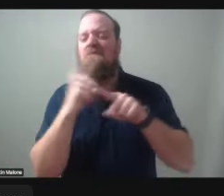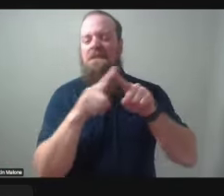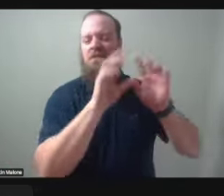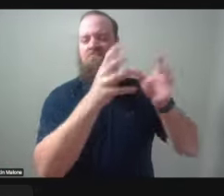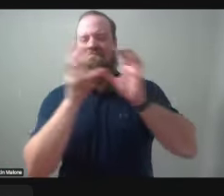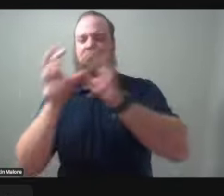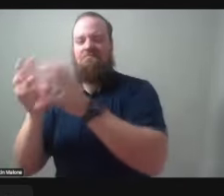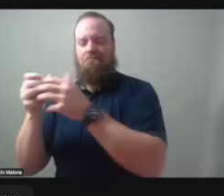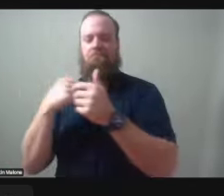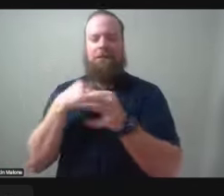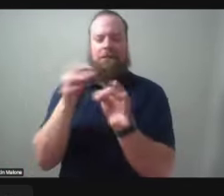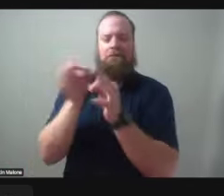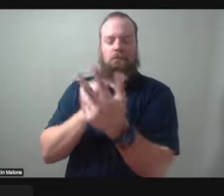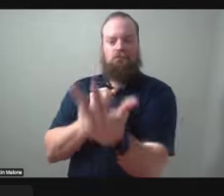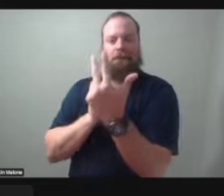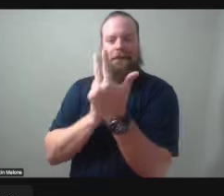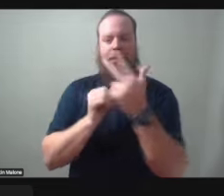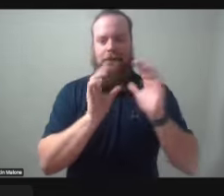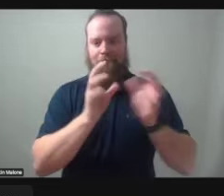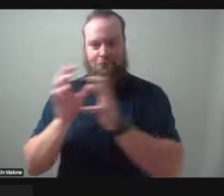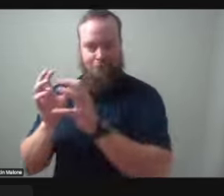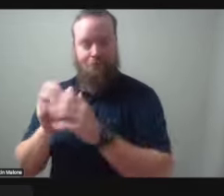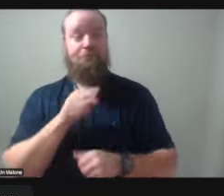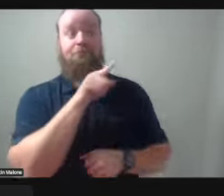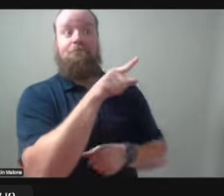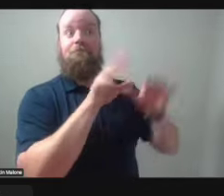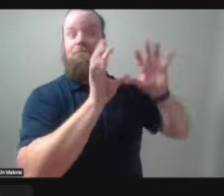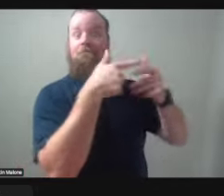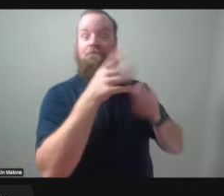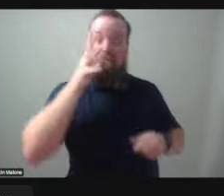have CODAs, which is an acronym for Children of Deaf Adults.